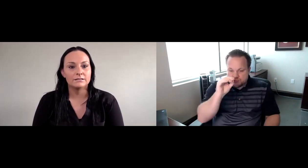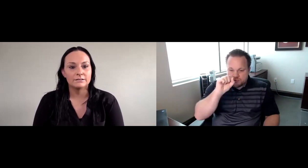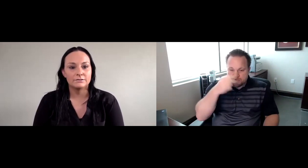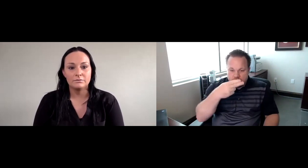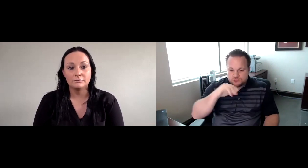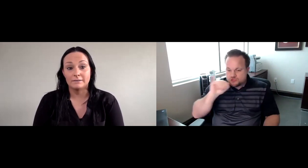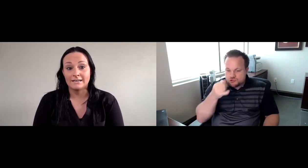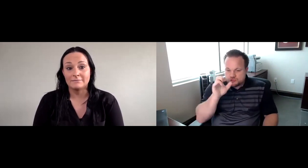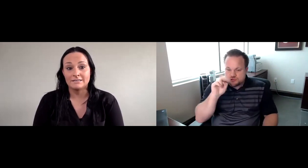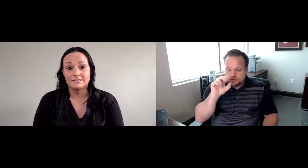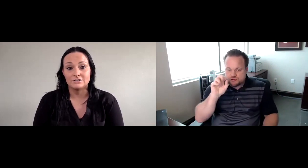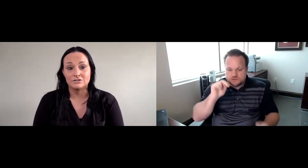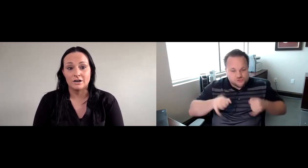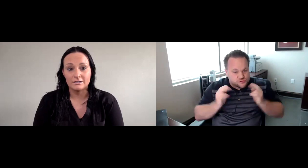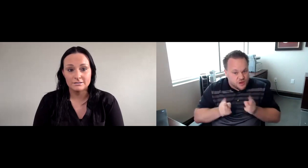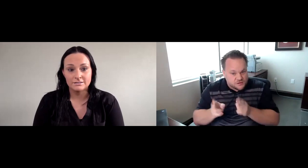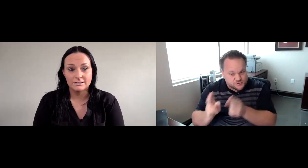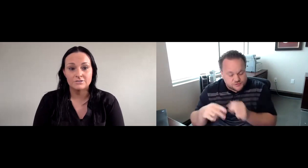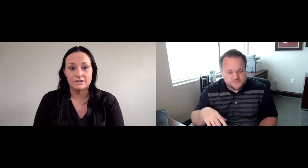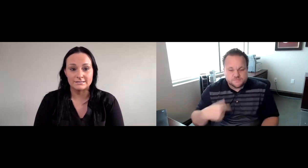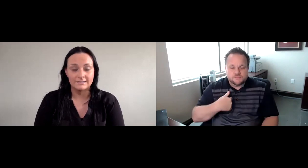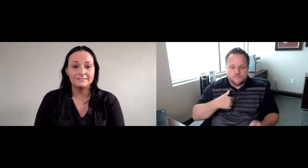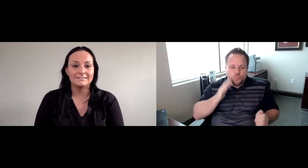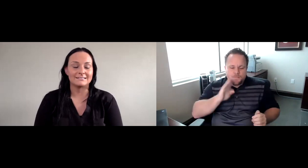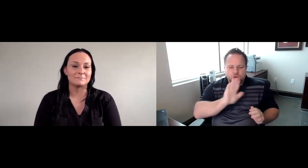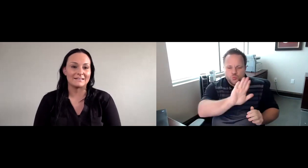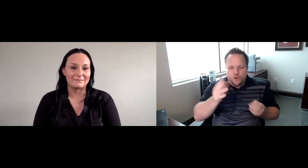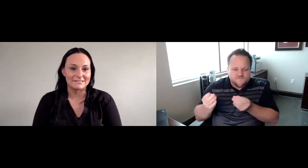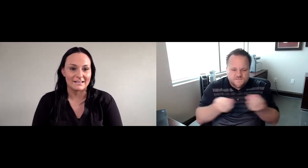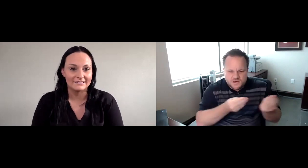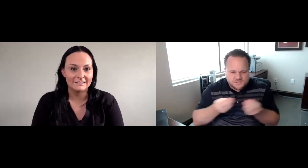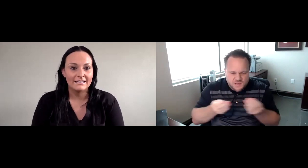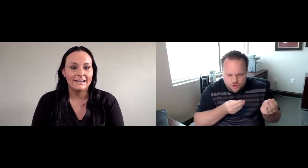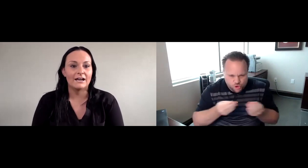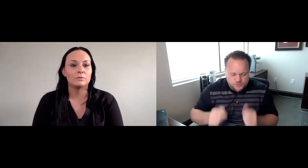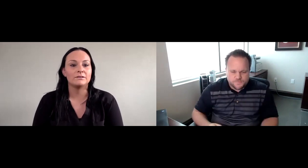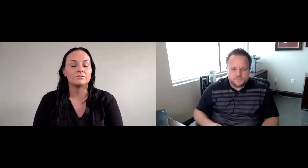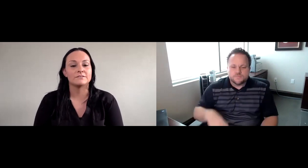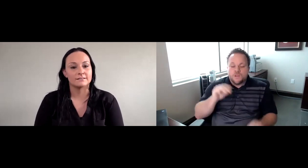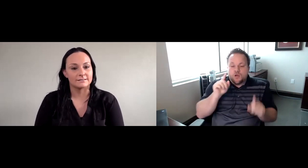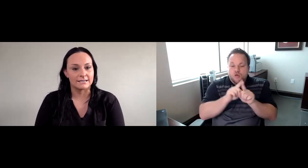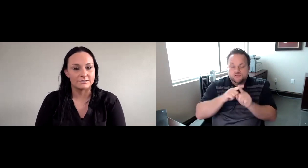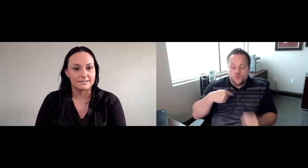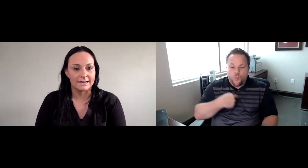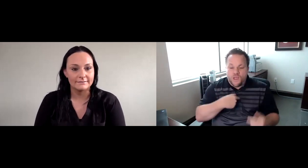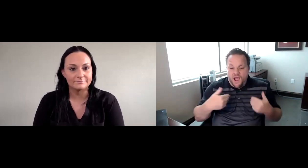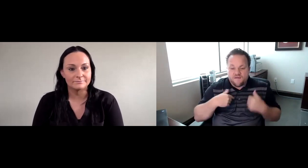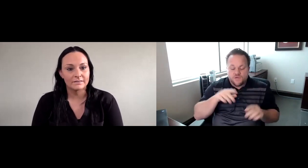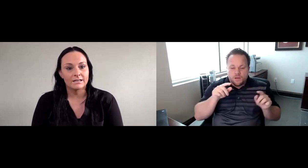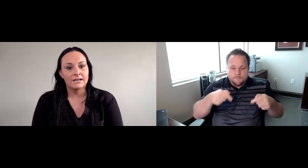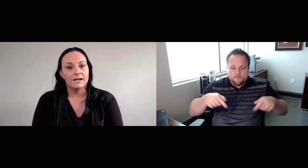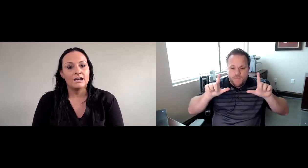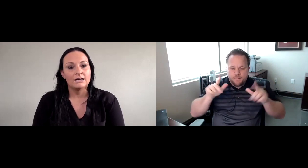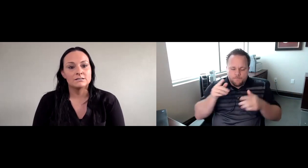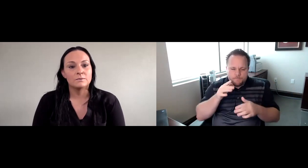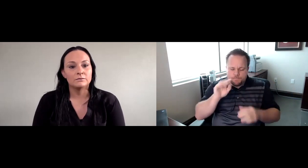know my name is Joss Jensen. This is my name sign, and I'll be your facilitator today. As well, we